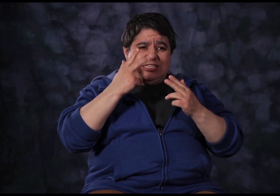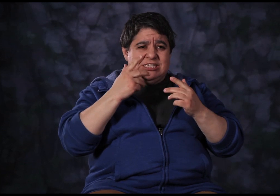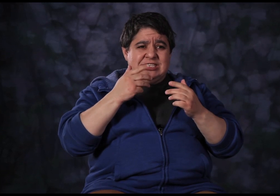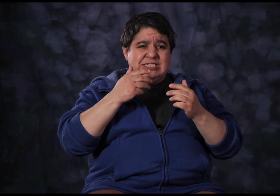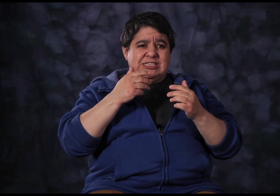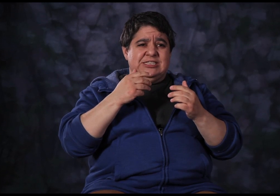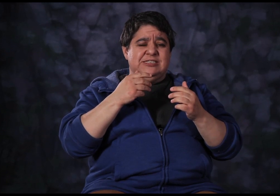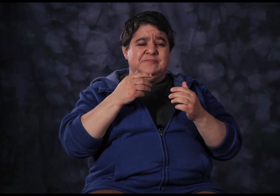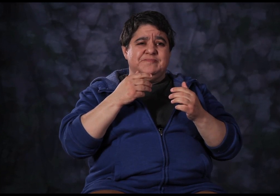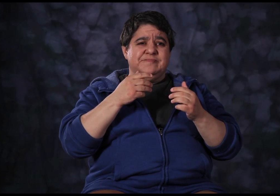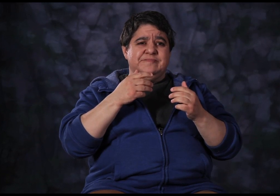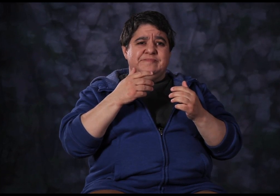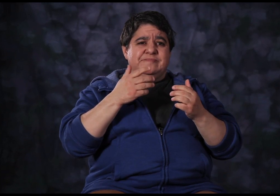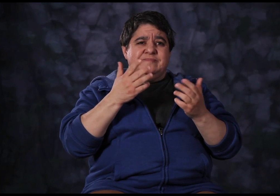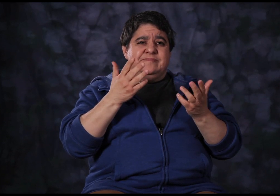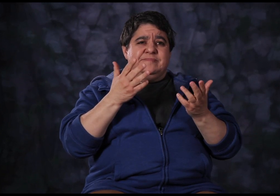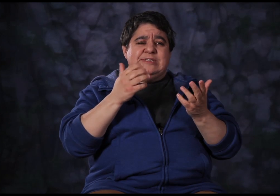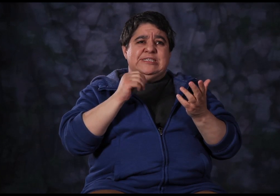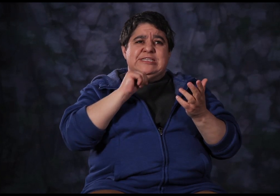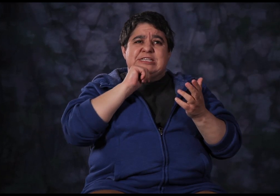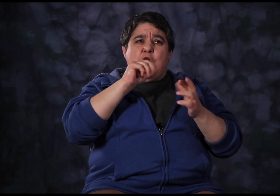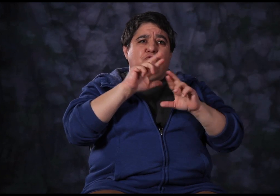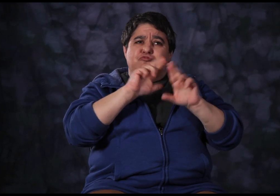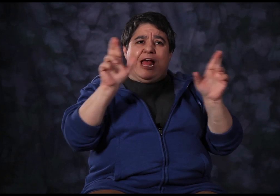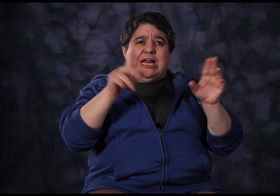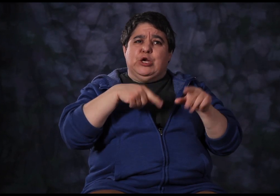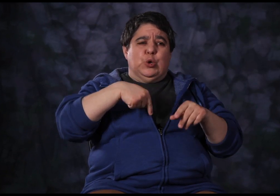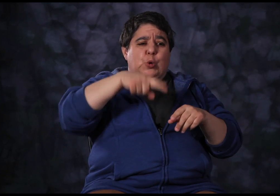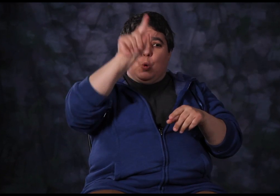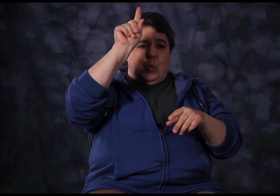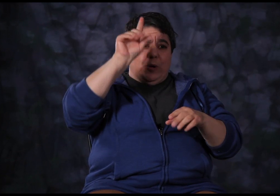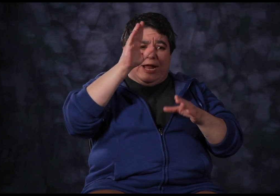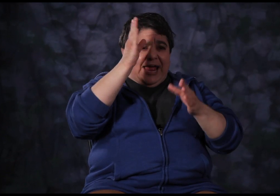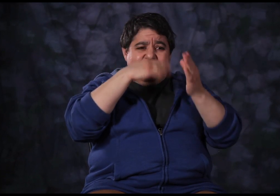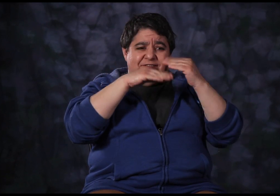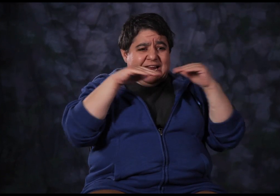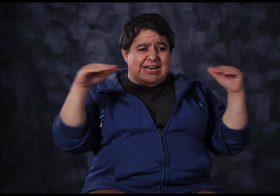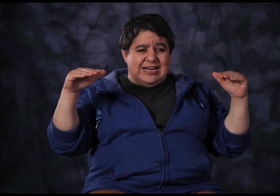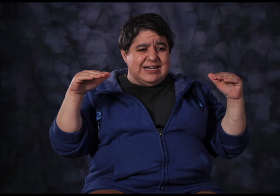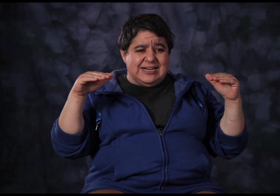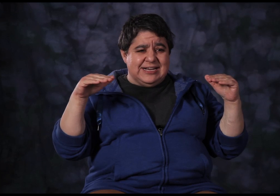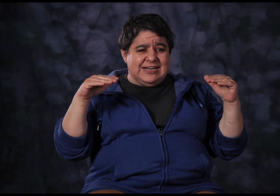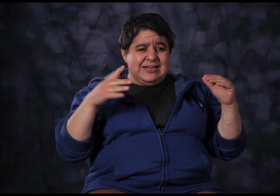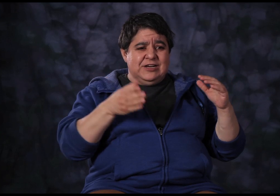After I came to from the suicide attempt, I realized I wasn't ready to go to heaven.